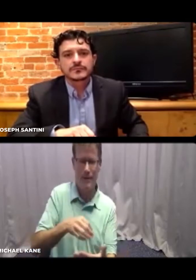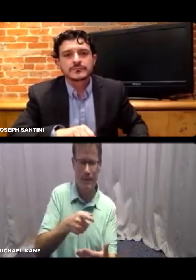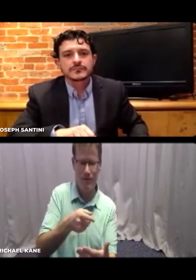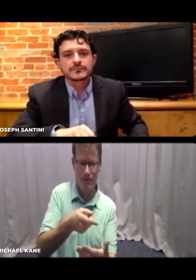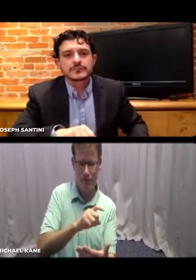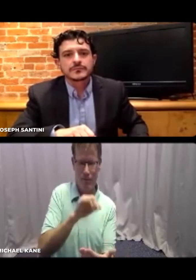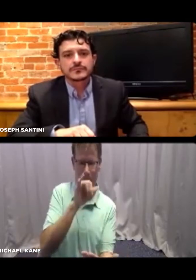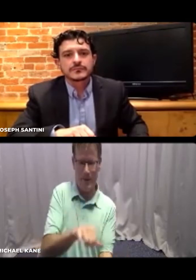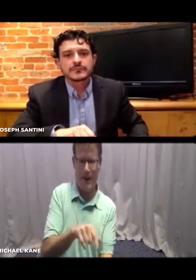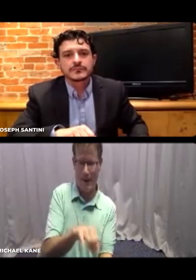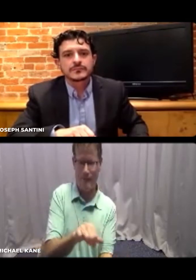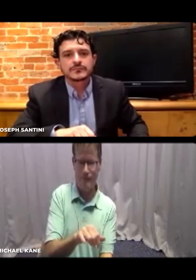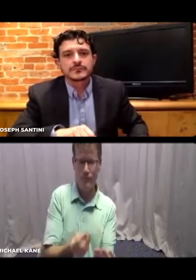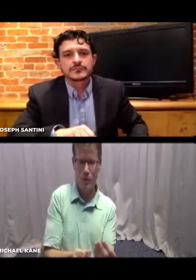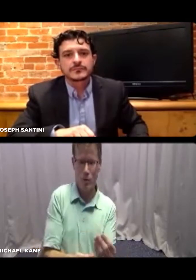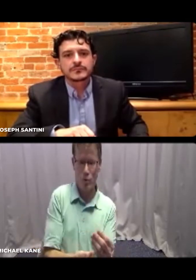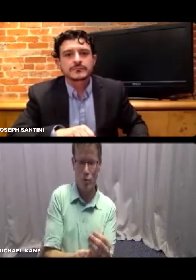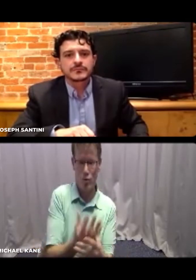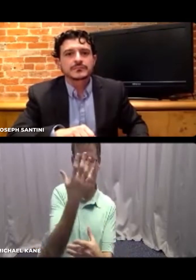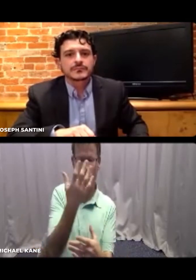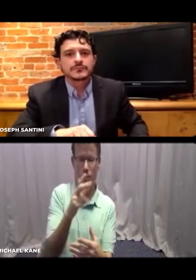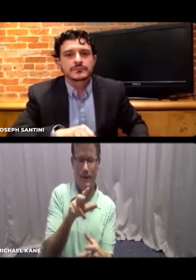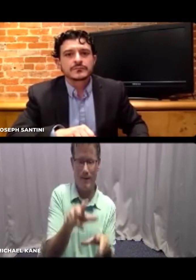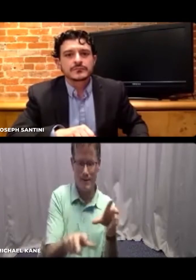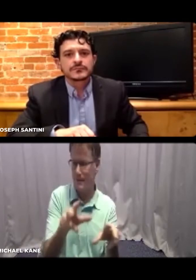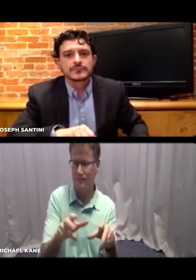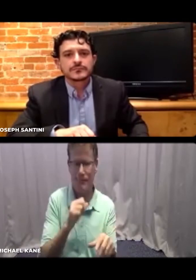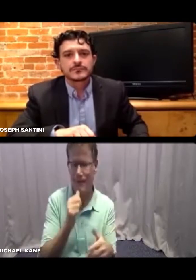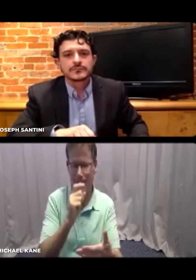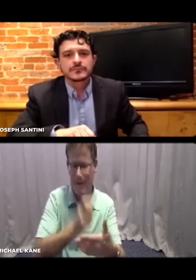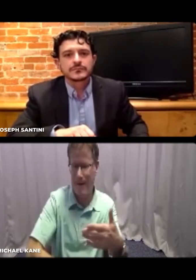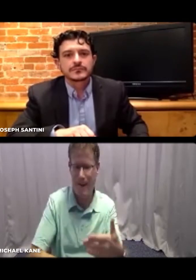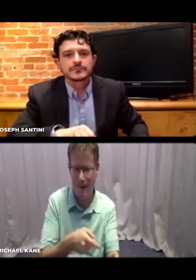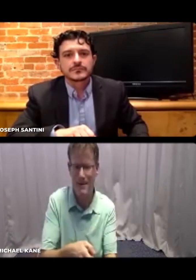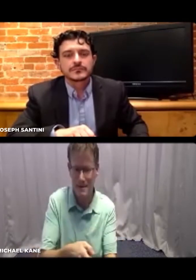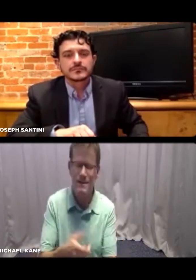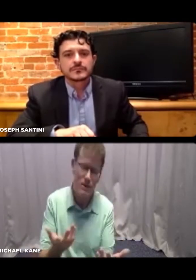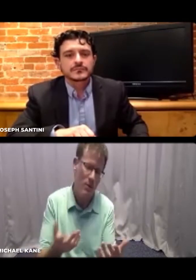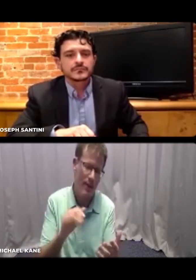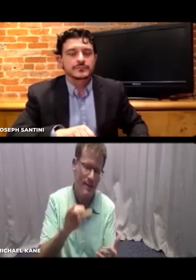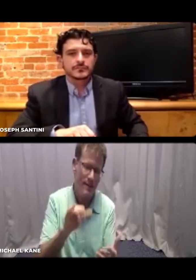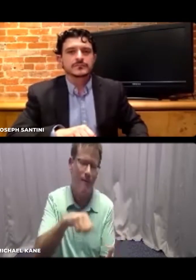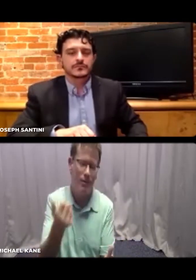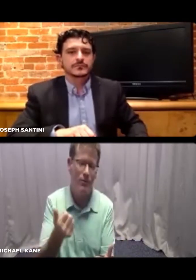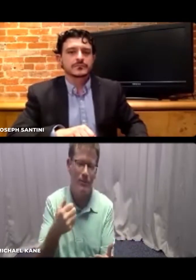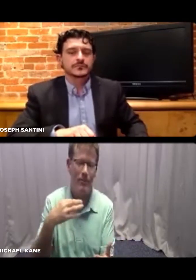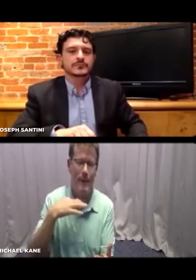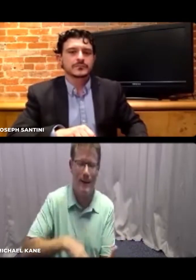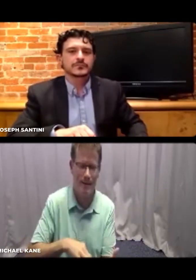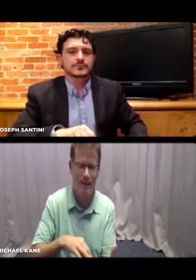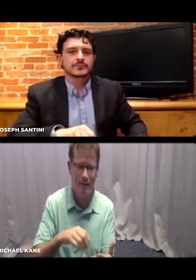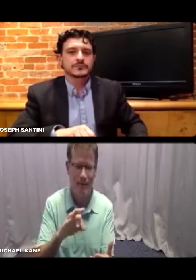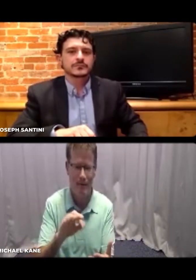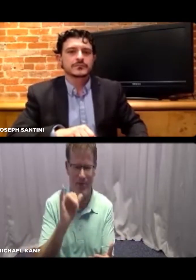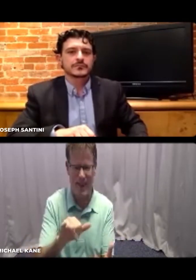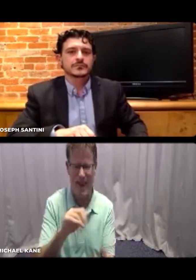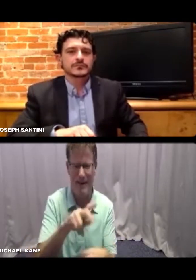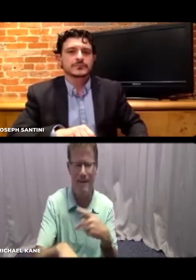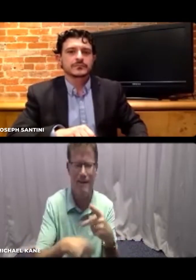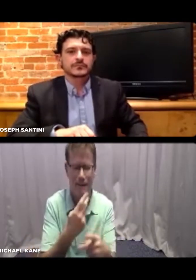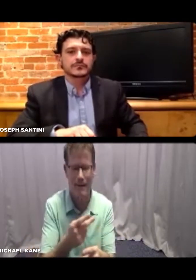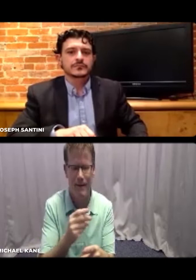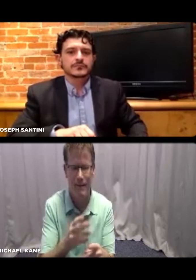accounts grow and how investments work and having